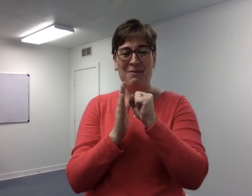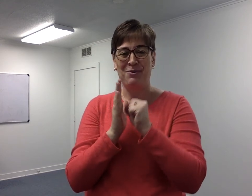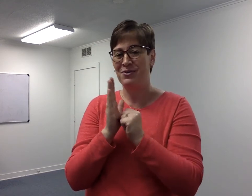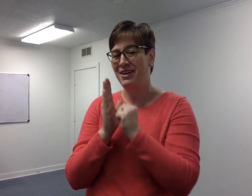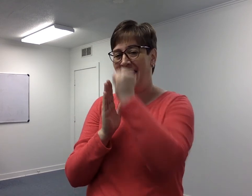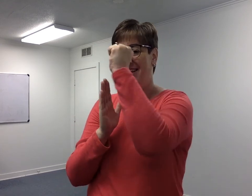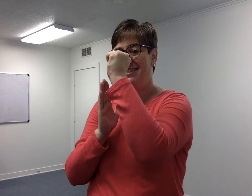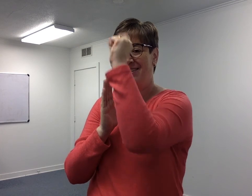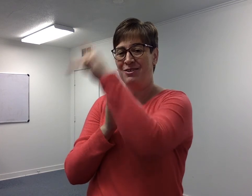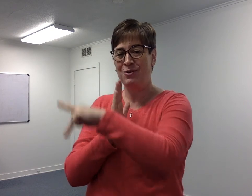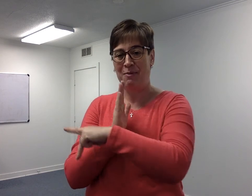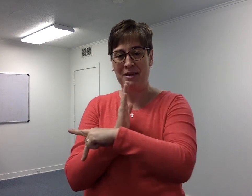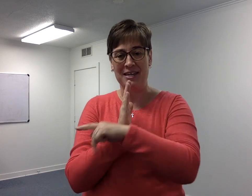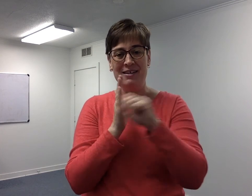September, S to a P.